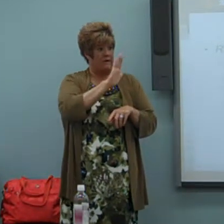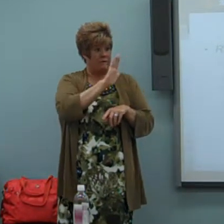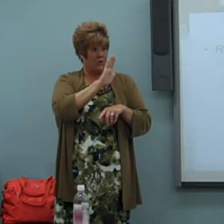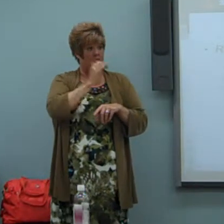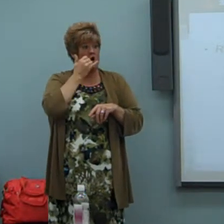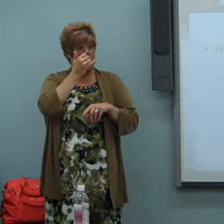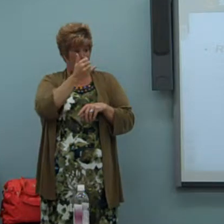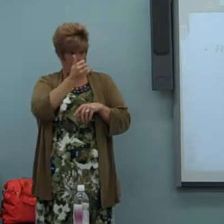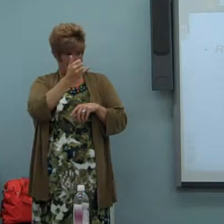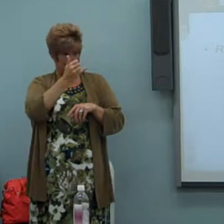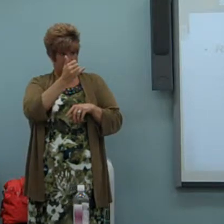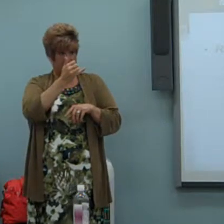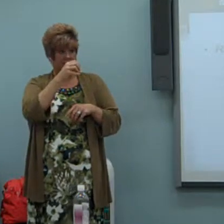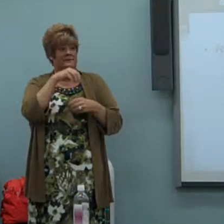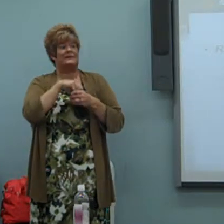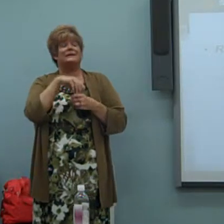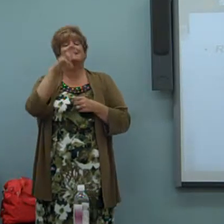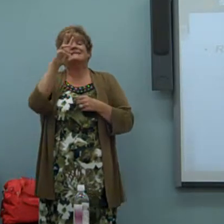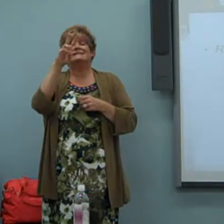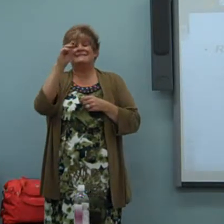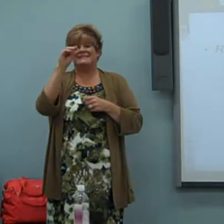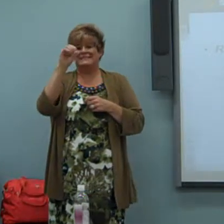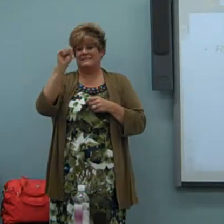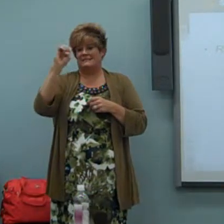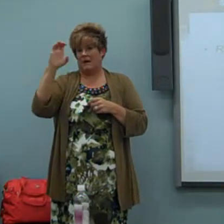95% of your phone calls